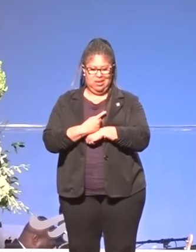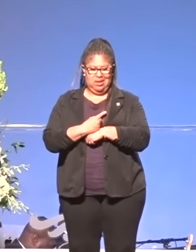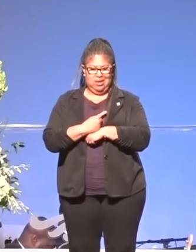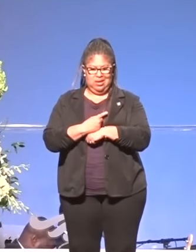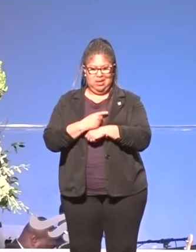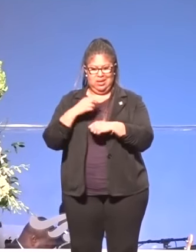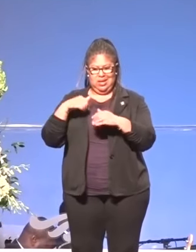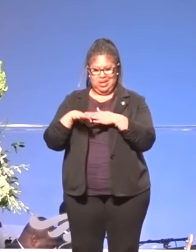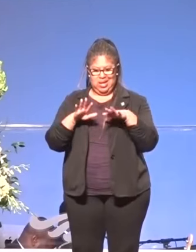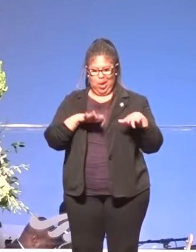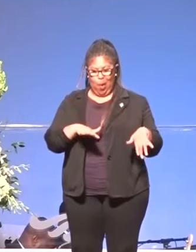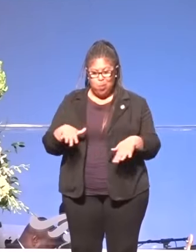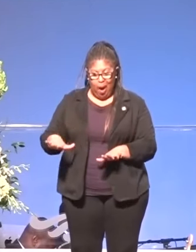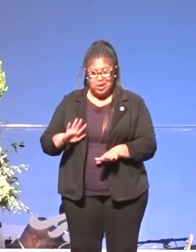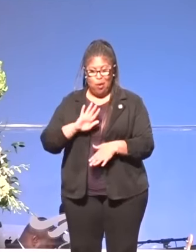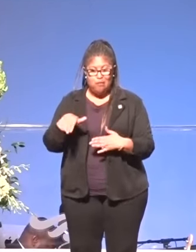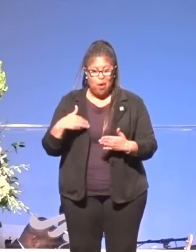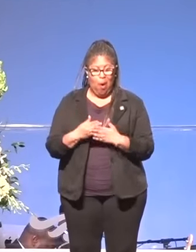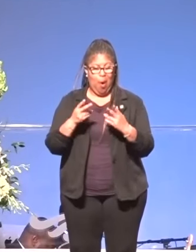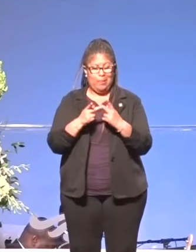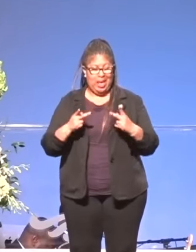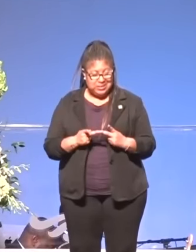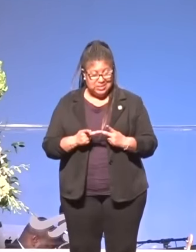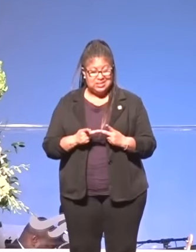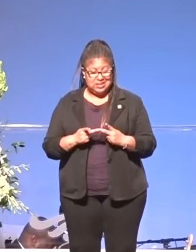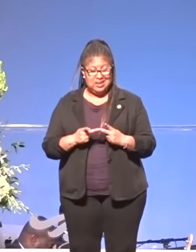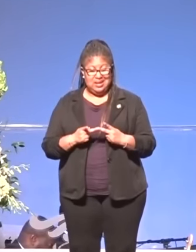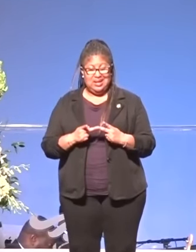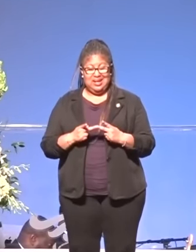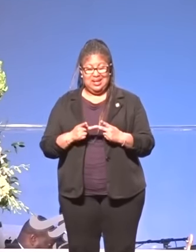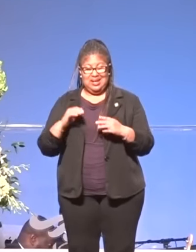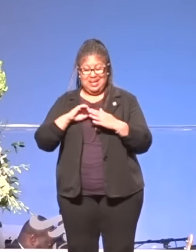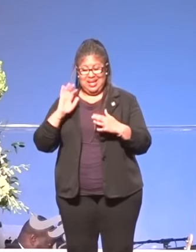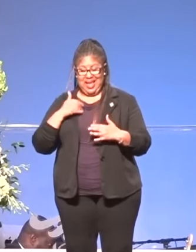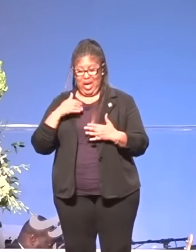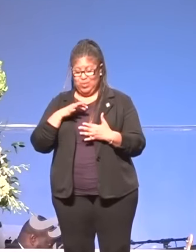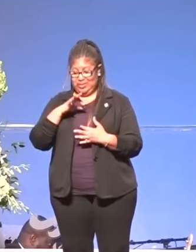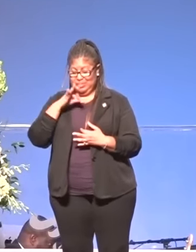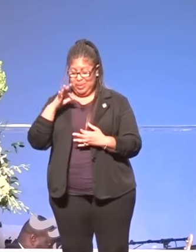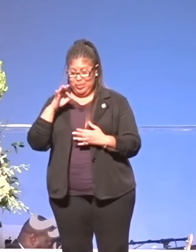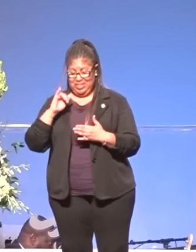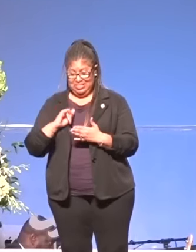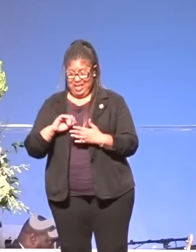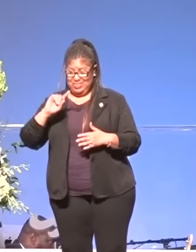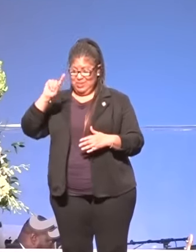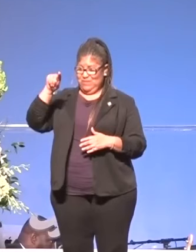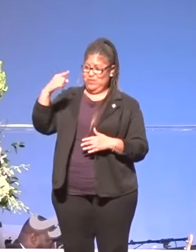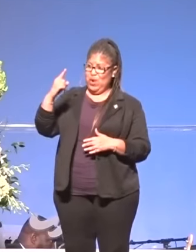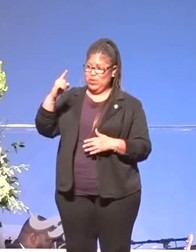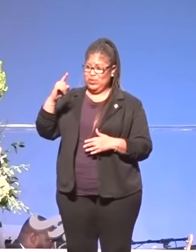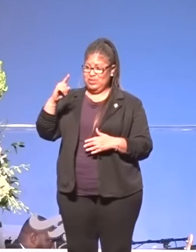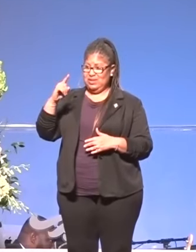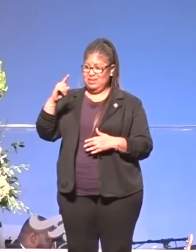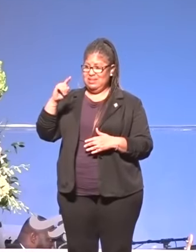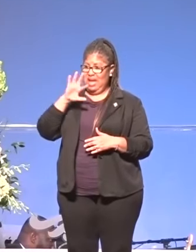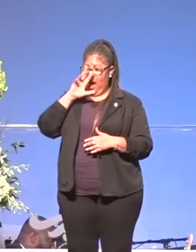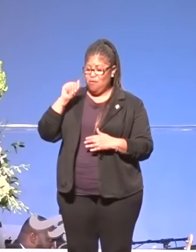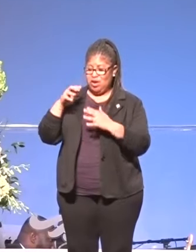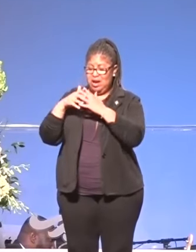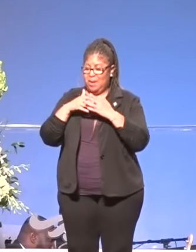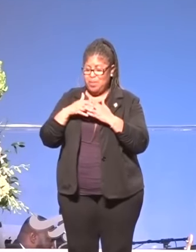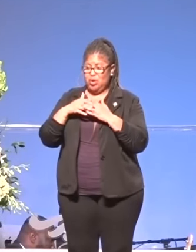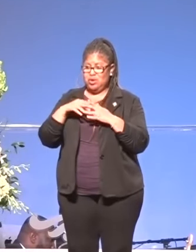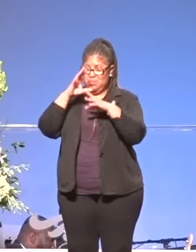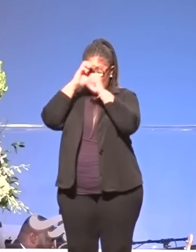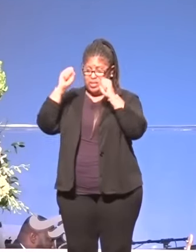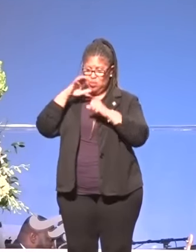in Hawaii of all places in obscurity that the first African-American president would be